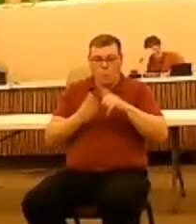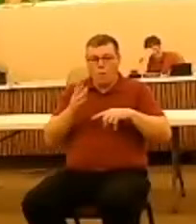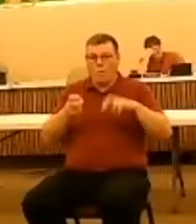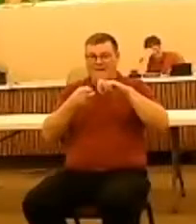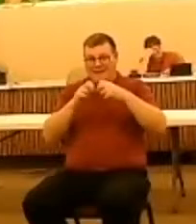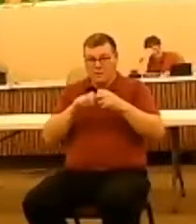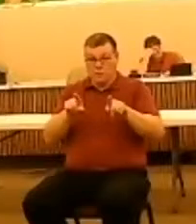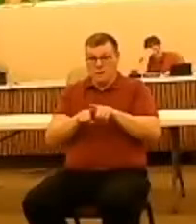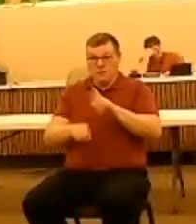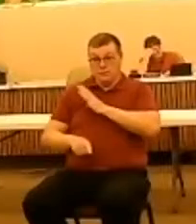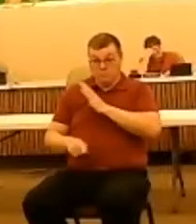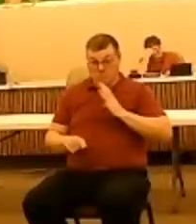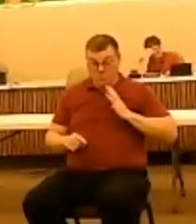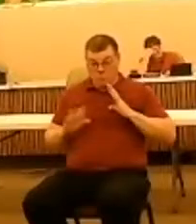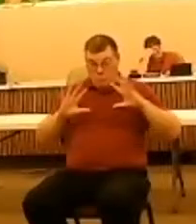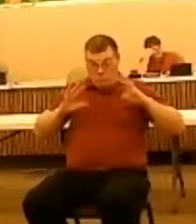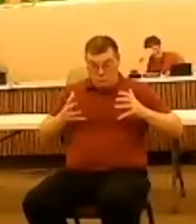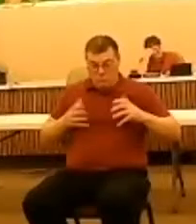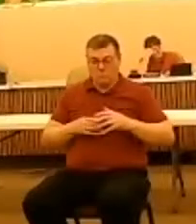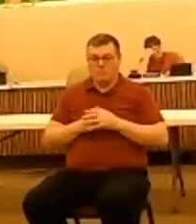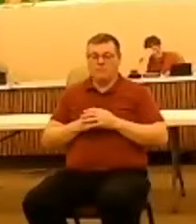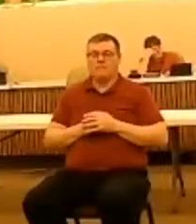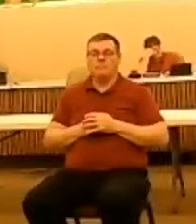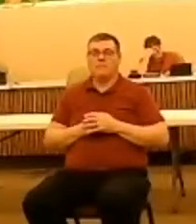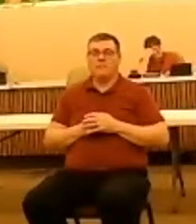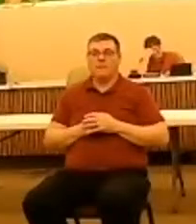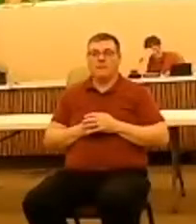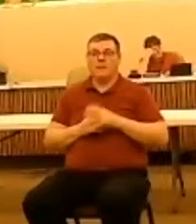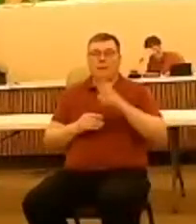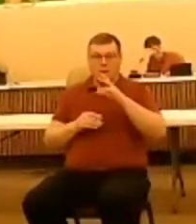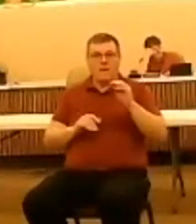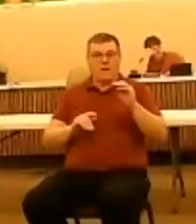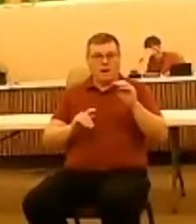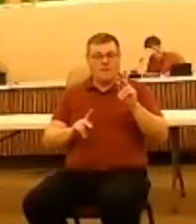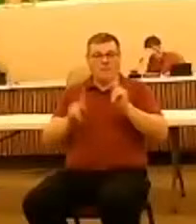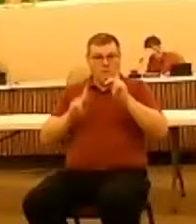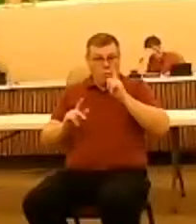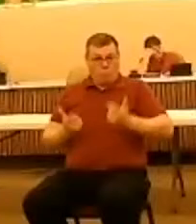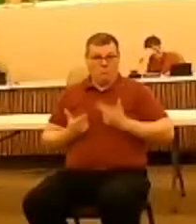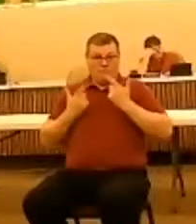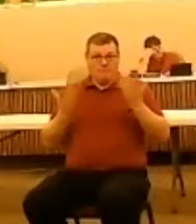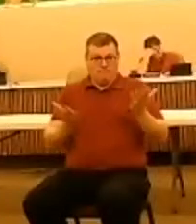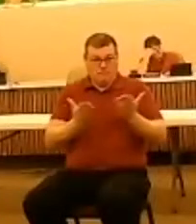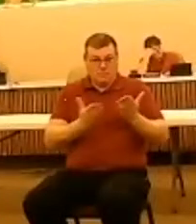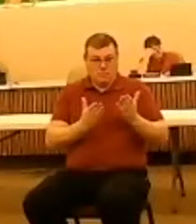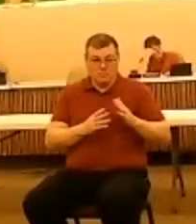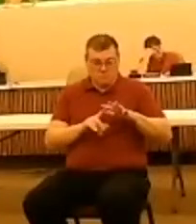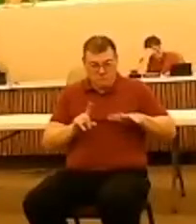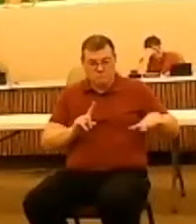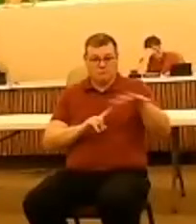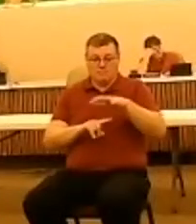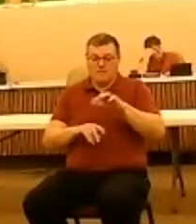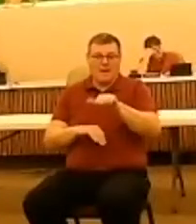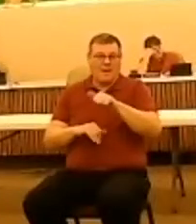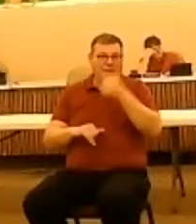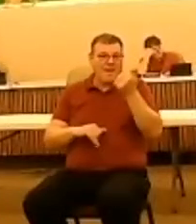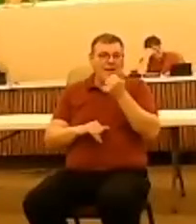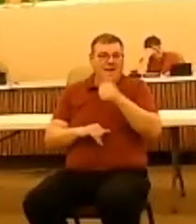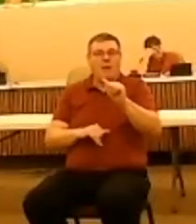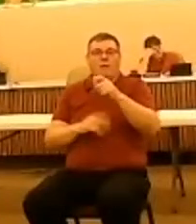as a board, as well as our residents have with these anywhere else other than West Henrietta